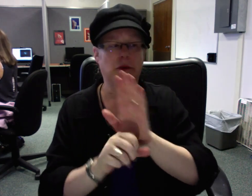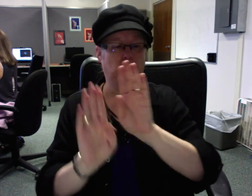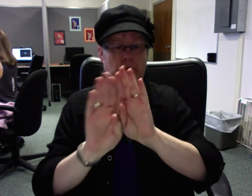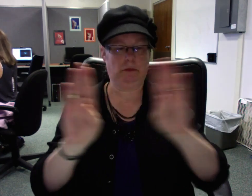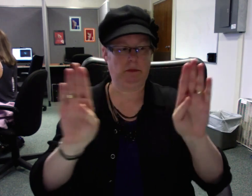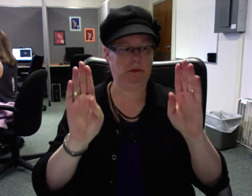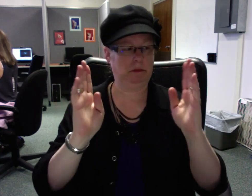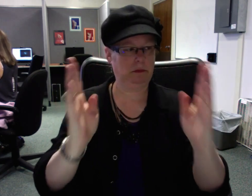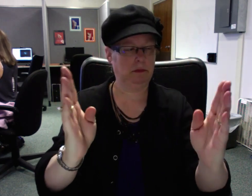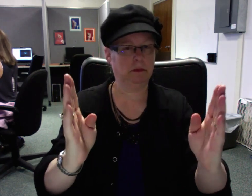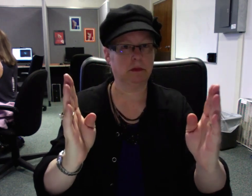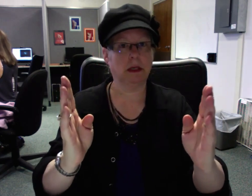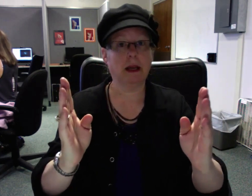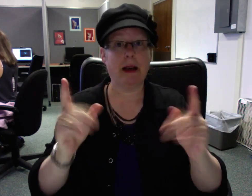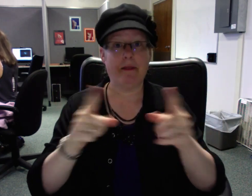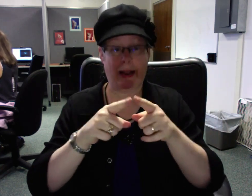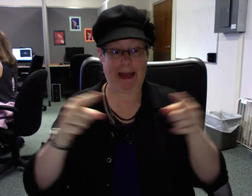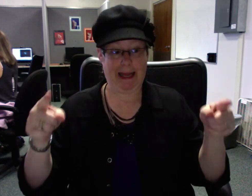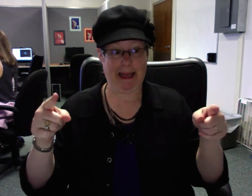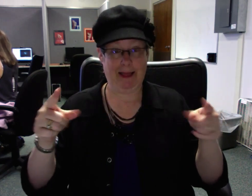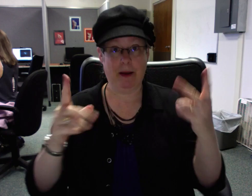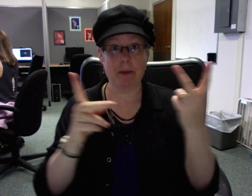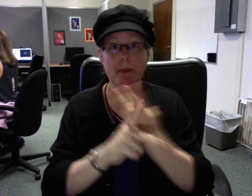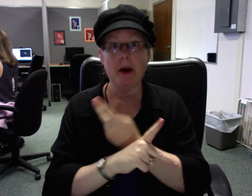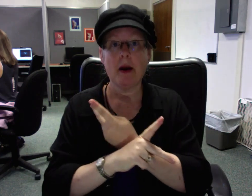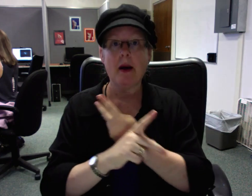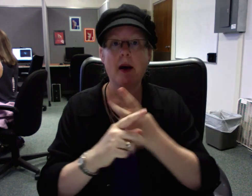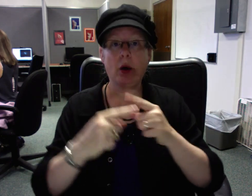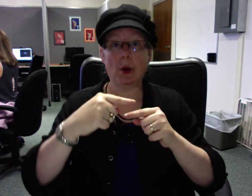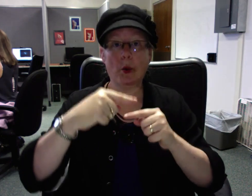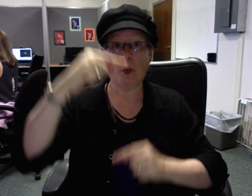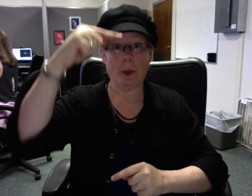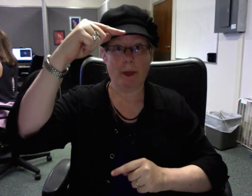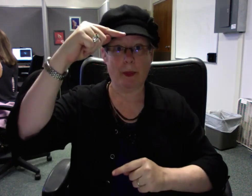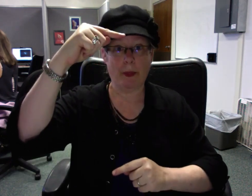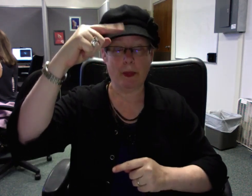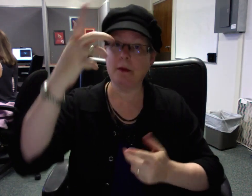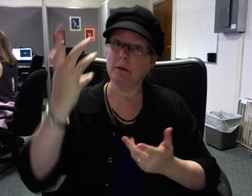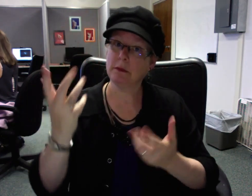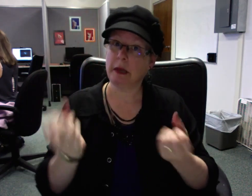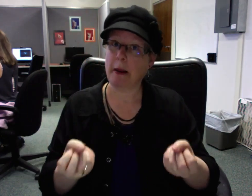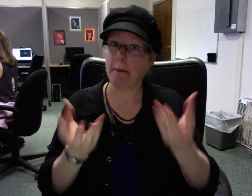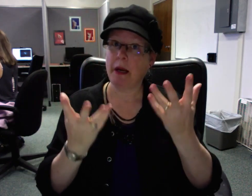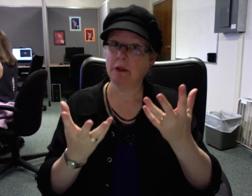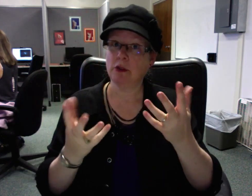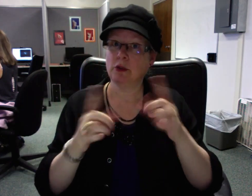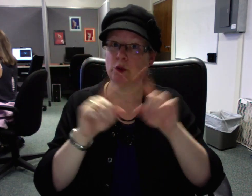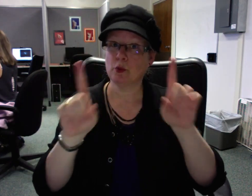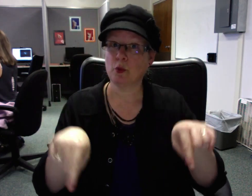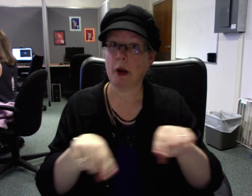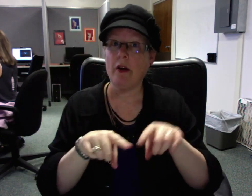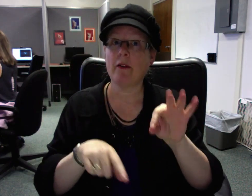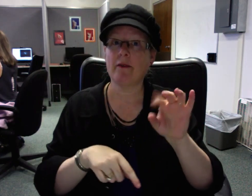All right, let's review together. To calculate the area of one side, we multiply